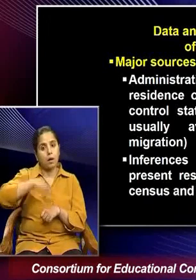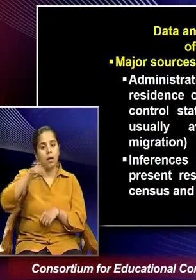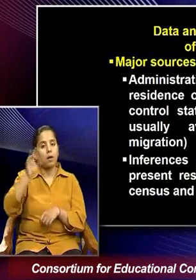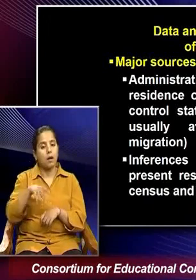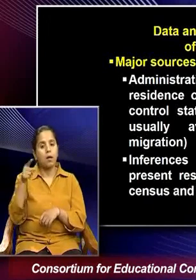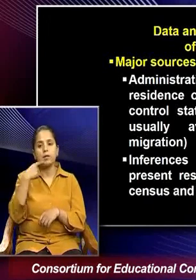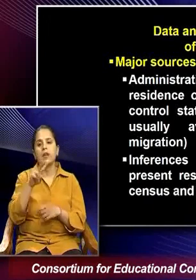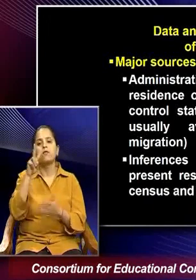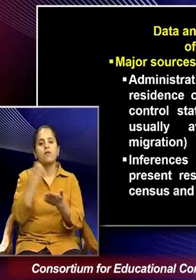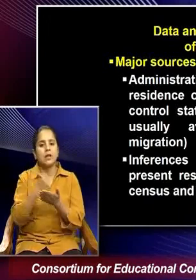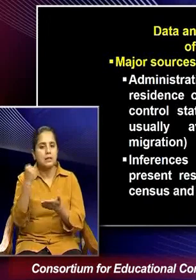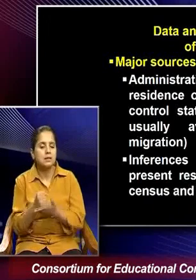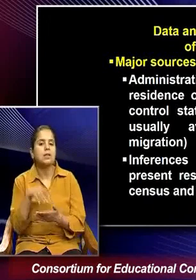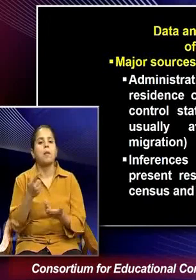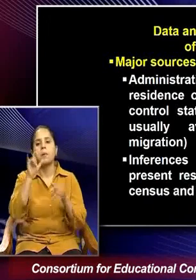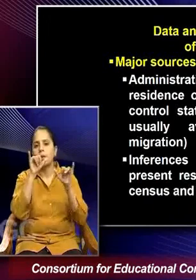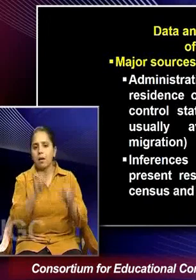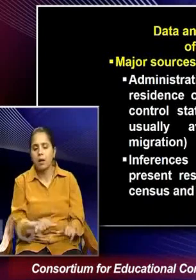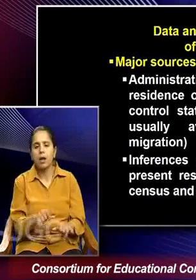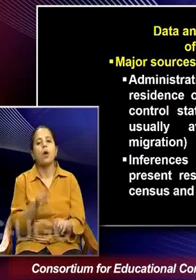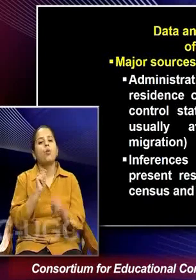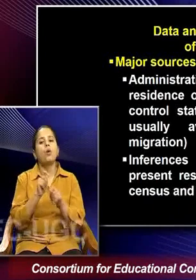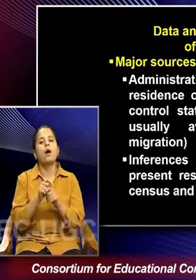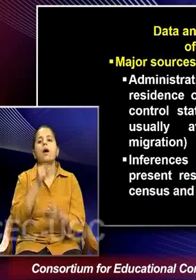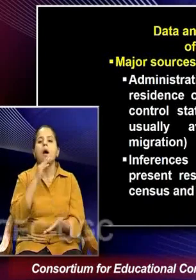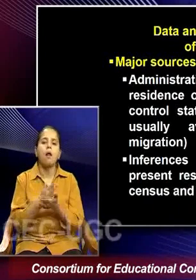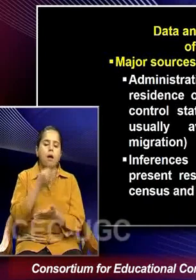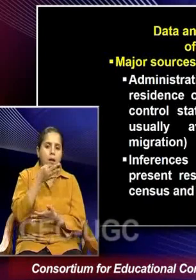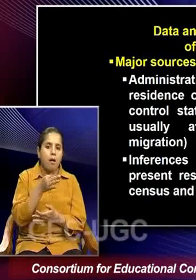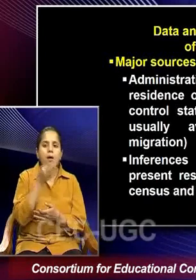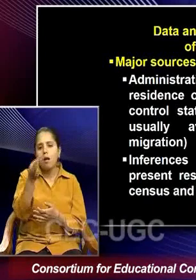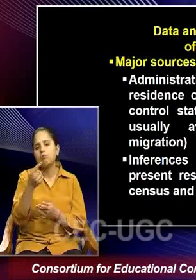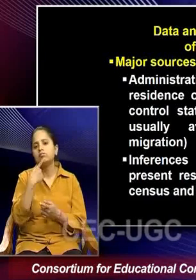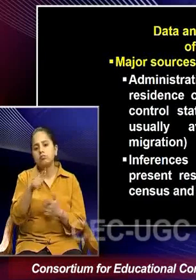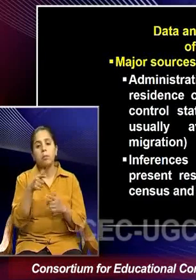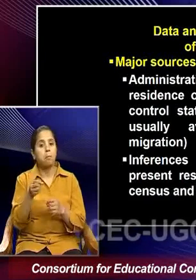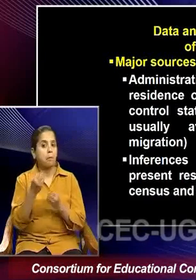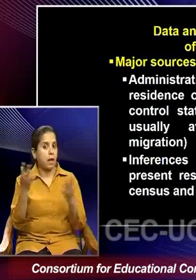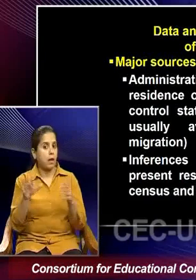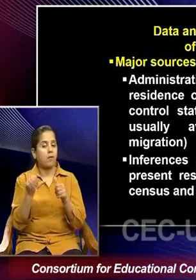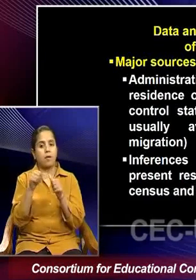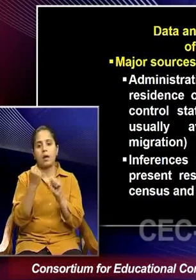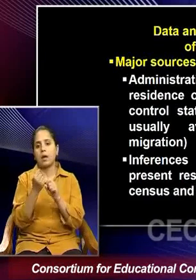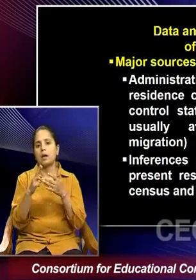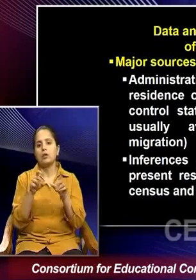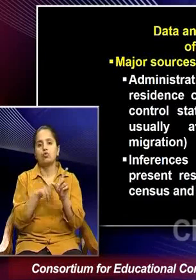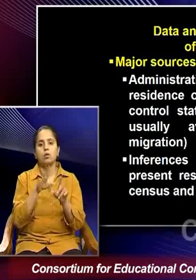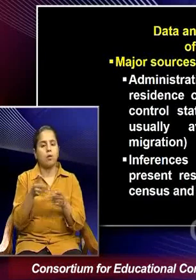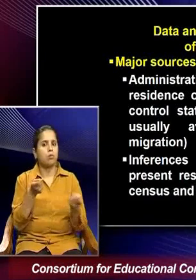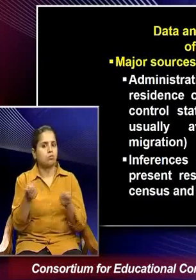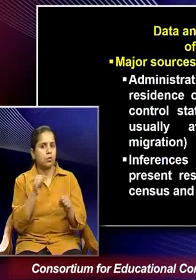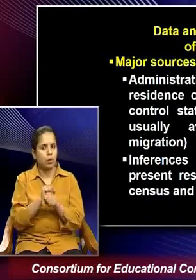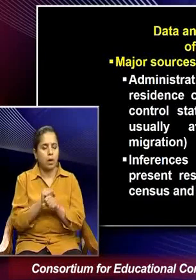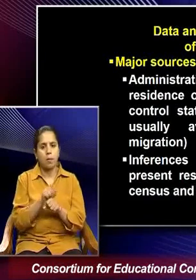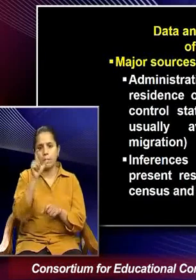issues visas, residence, work permits. There are various agencies which are operational to control